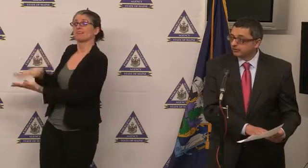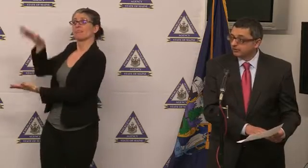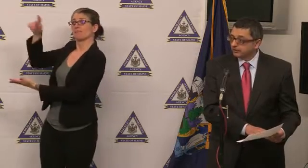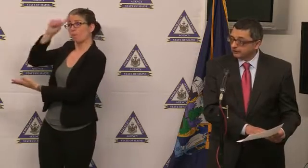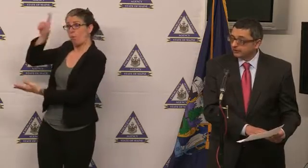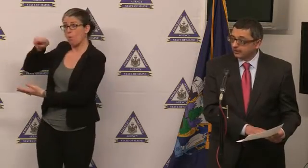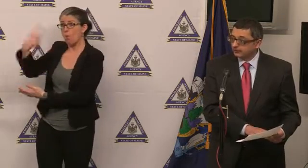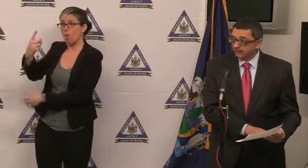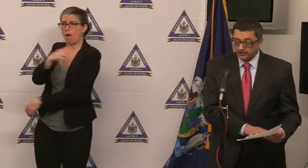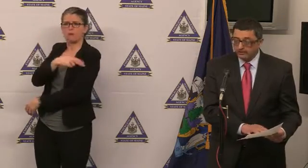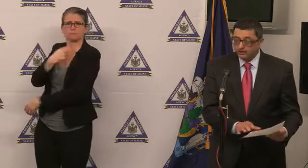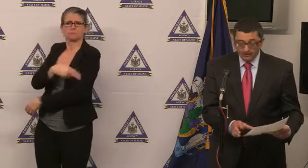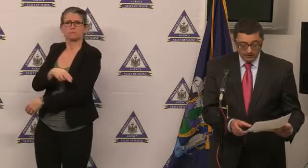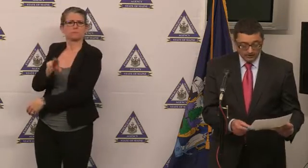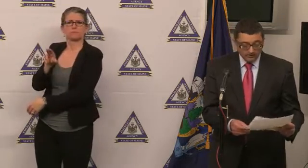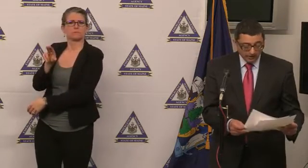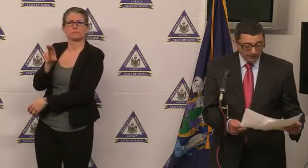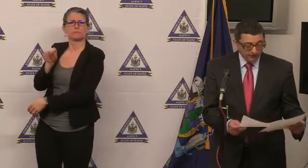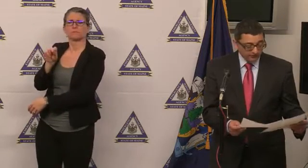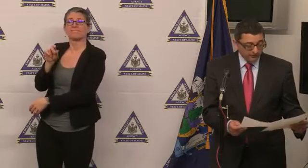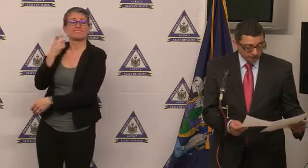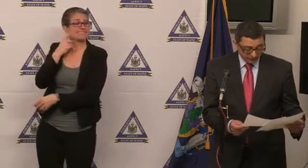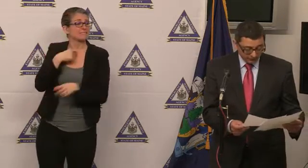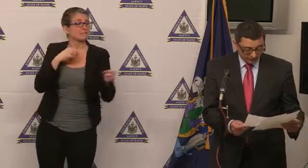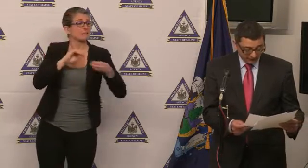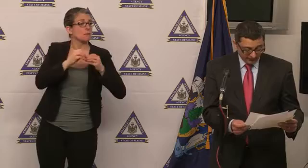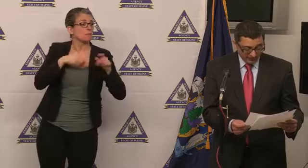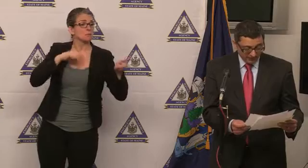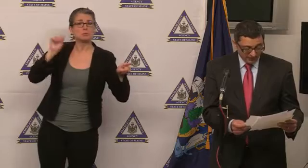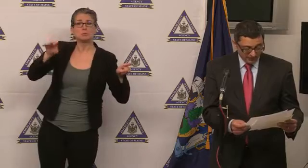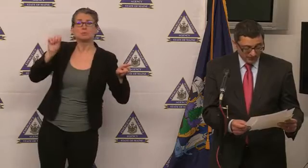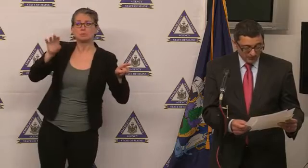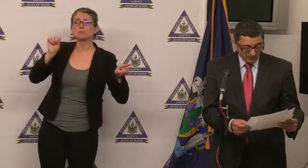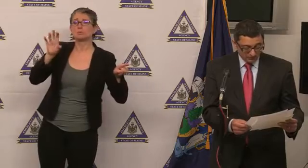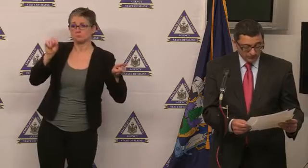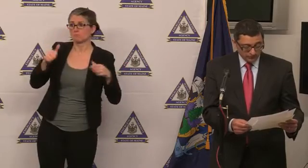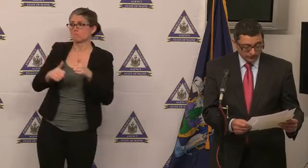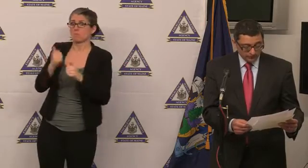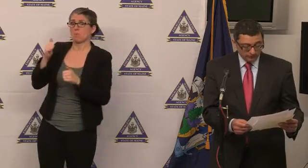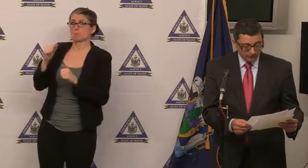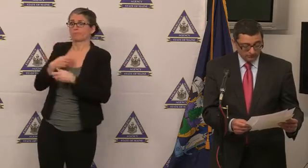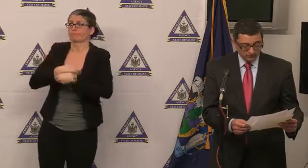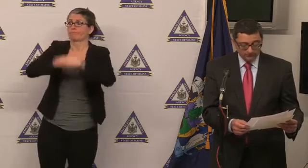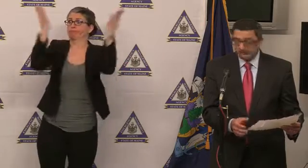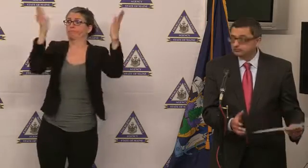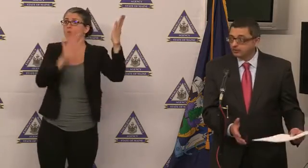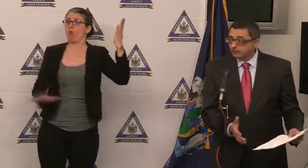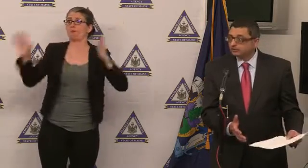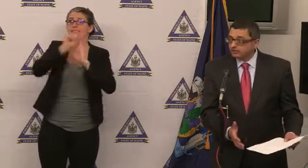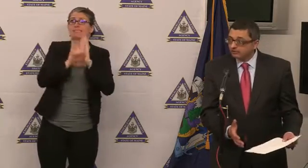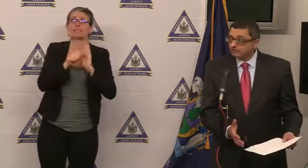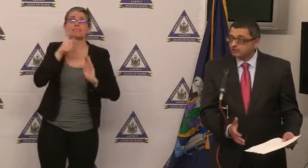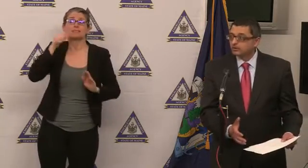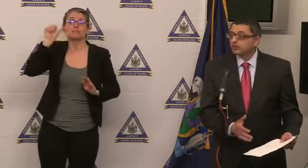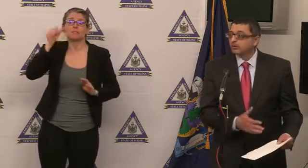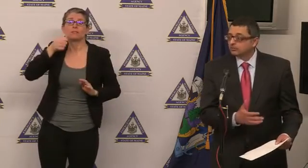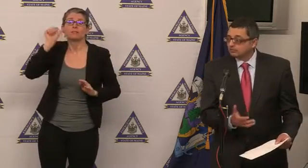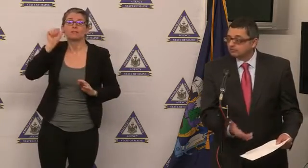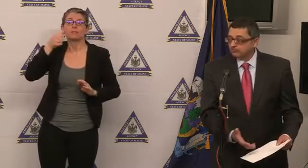the figures that I provided, the bulk of the distributions that we made were to local